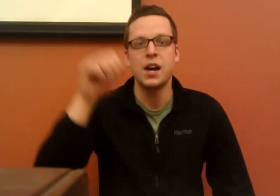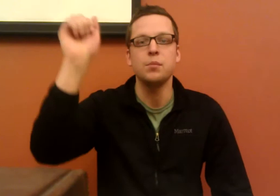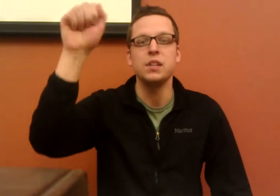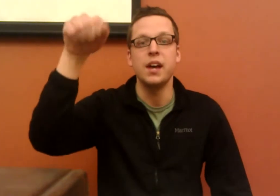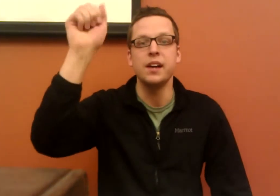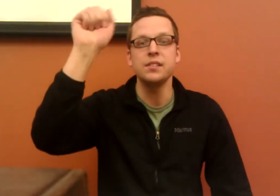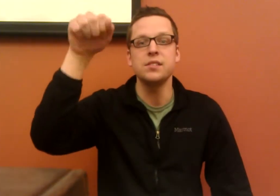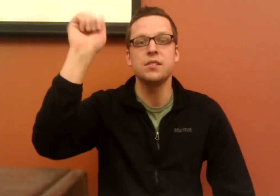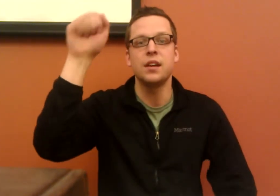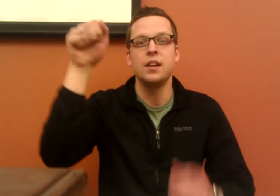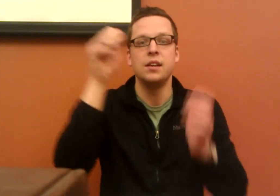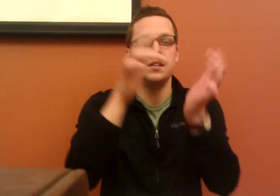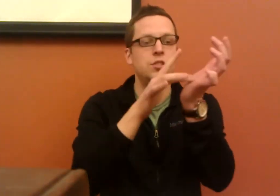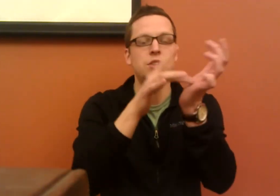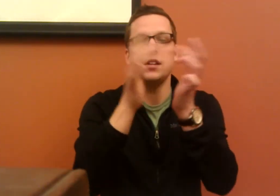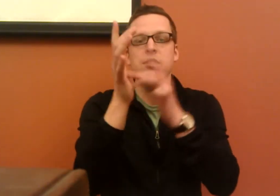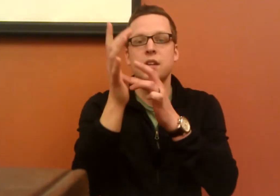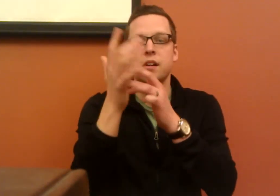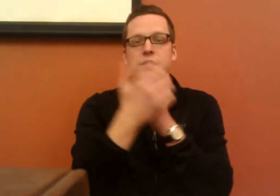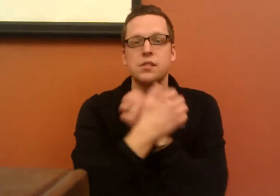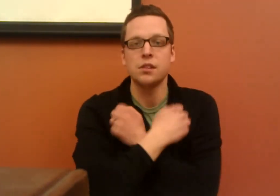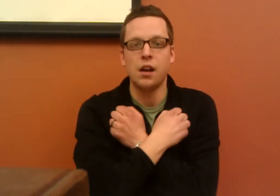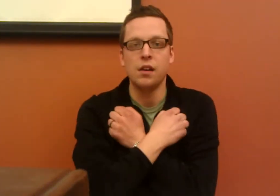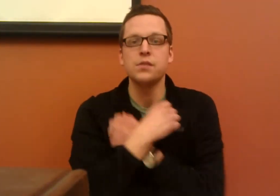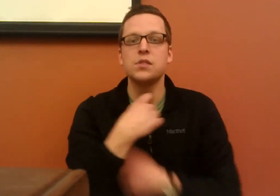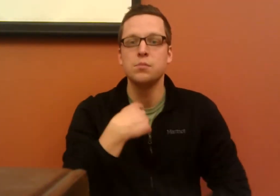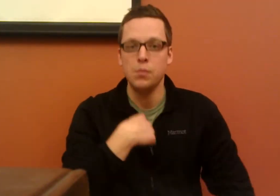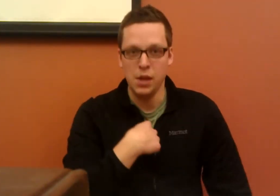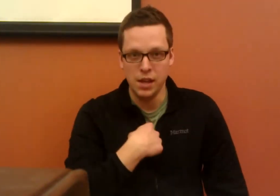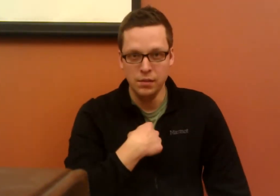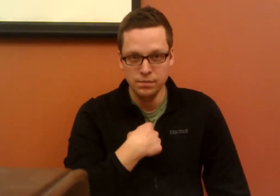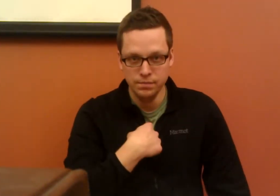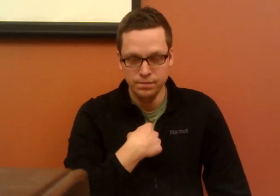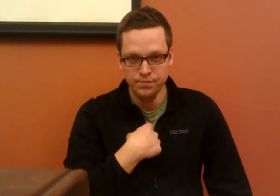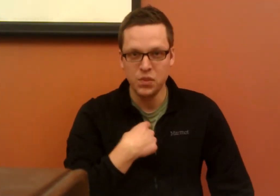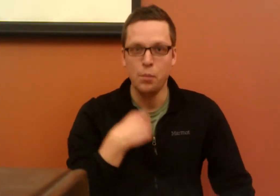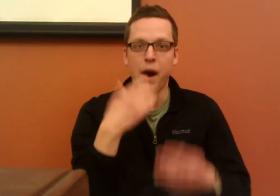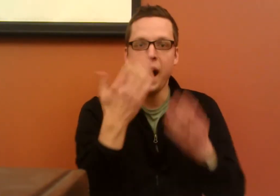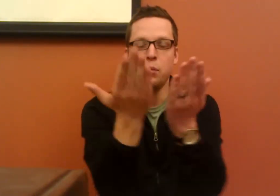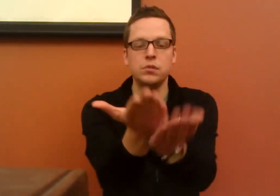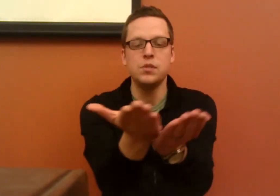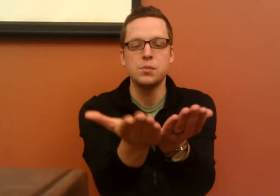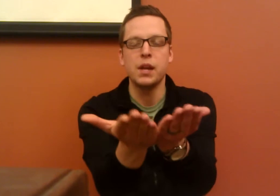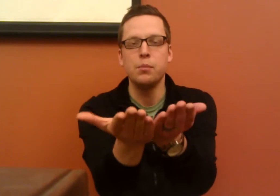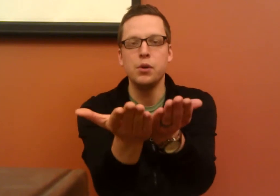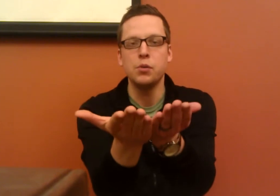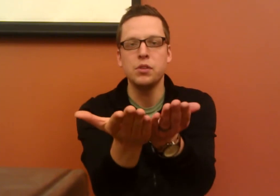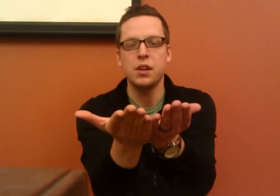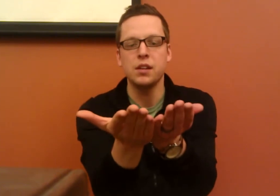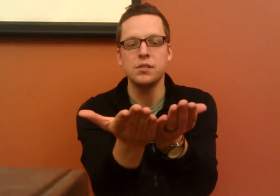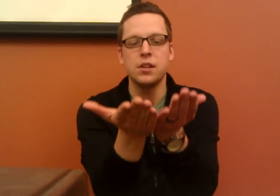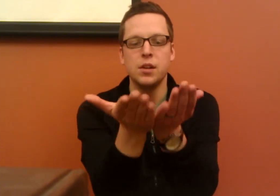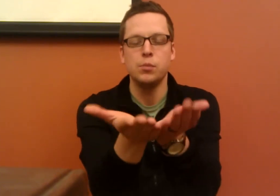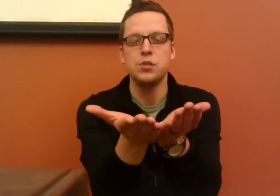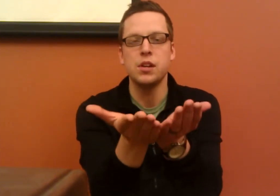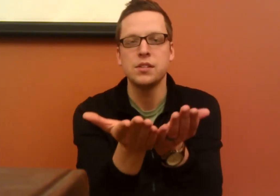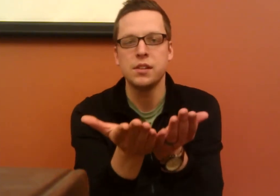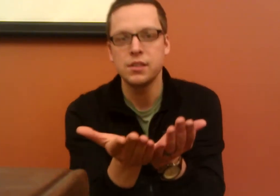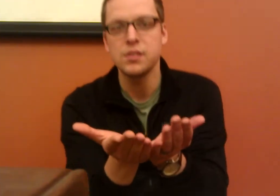time. Yes, Jesus loves me. The Bible, and just make a book with your hands, put your hands out like this.